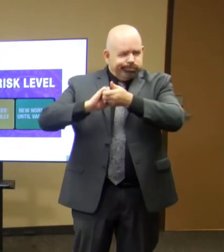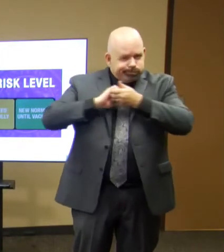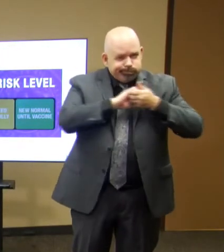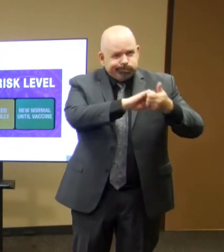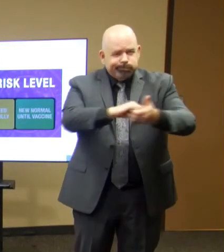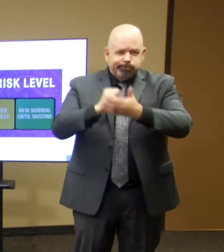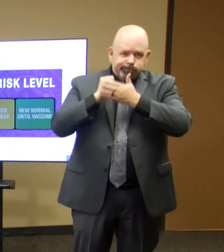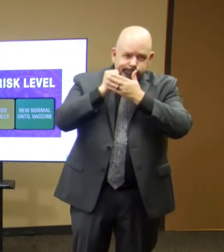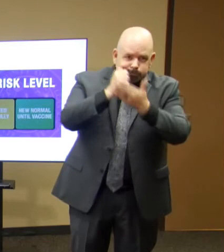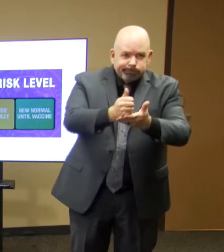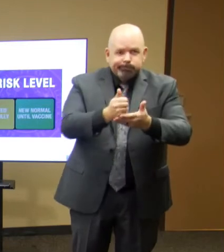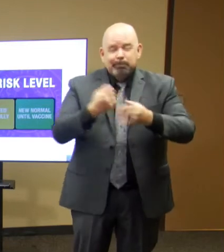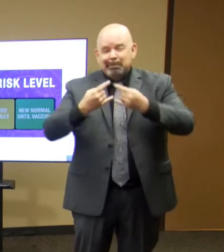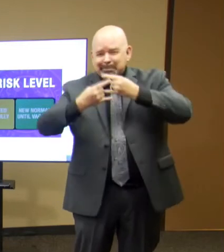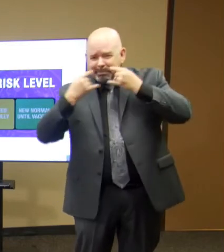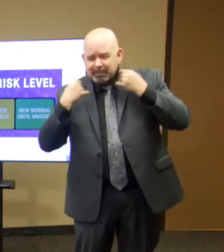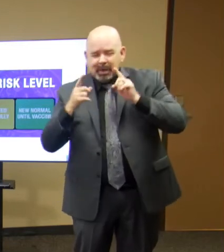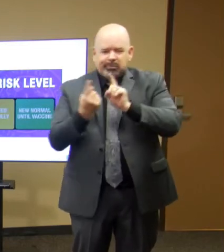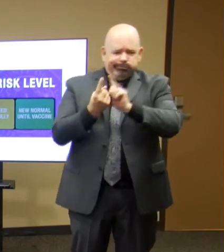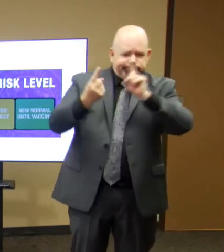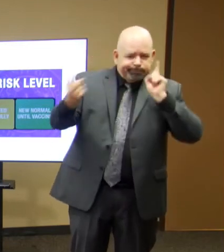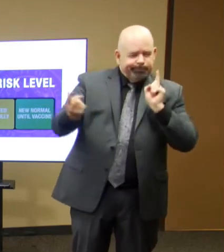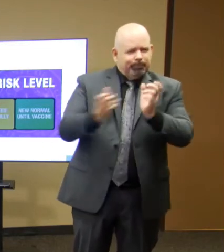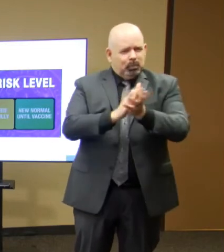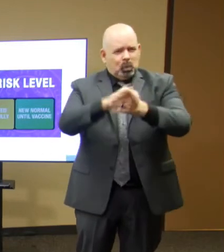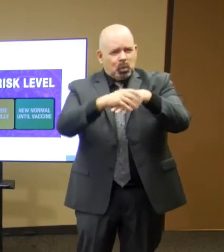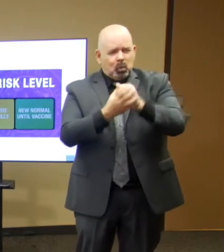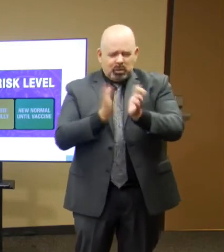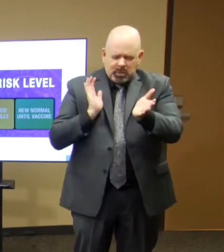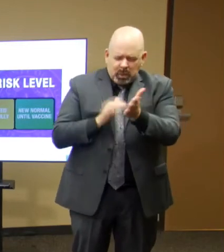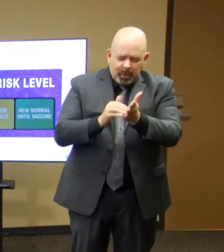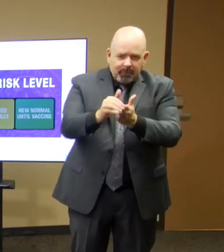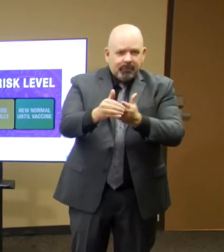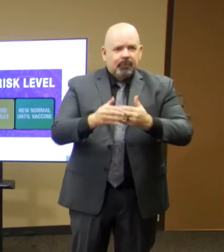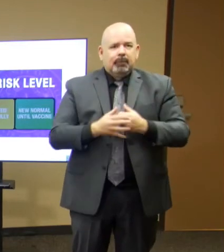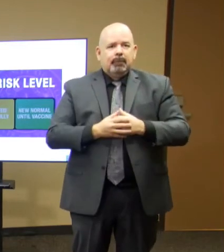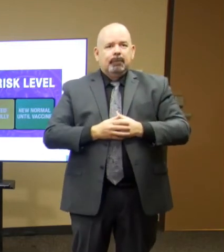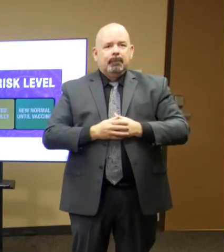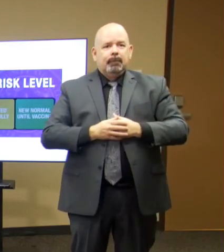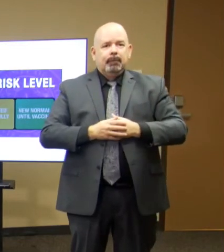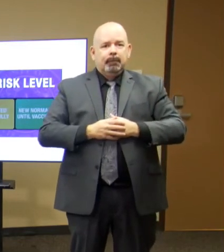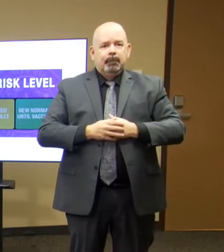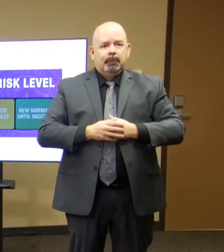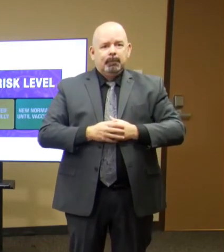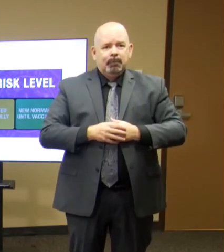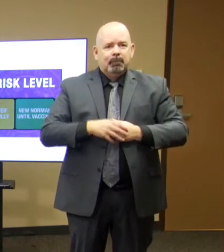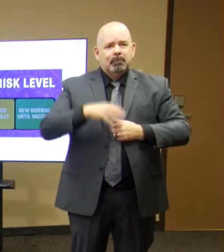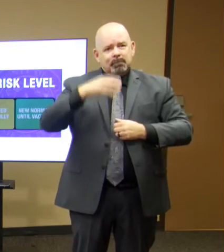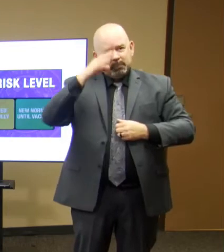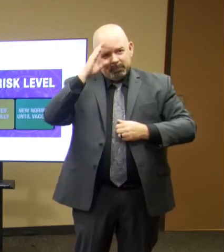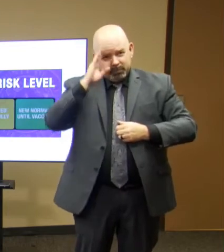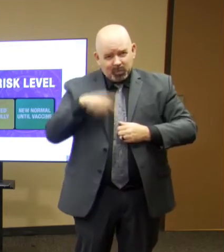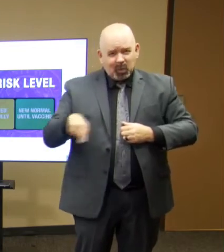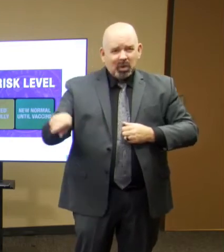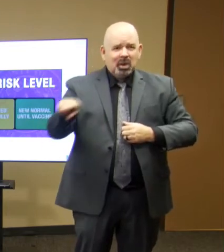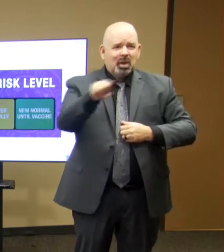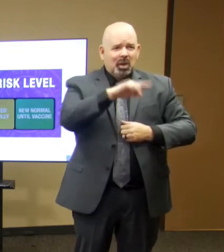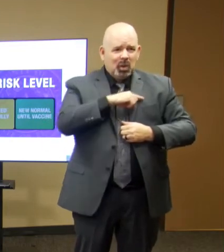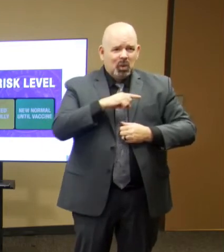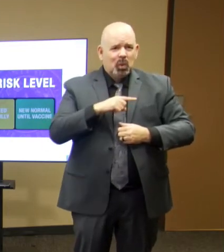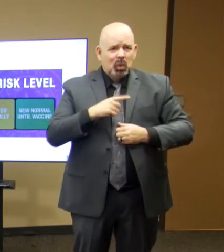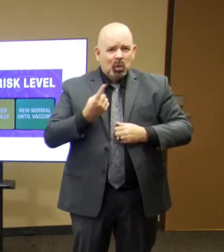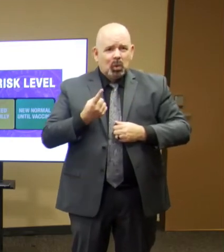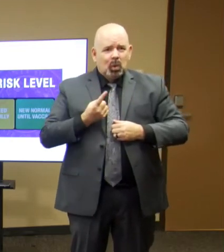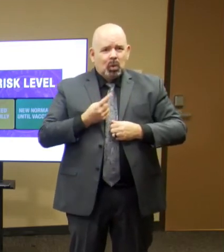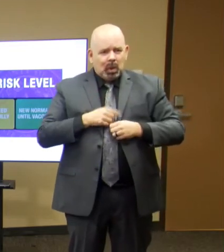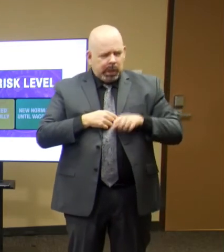prevent severe illness and deaths. And I know that all of us are now being touched by this personally and know people who have been